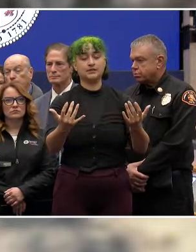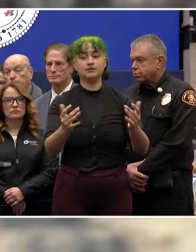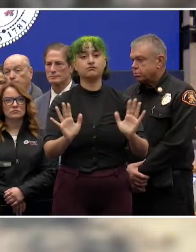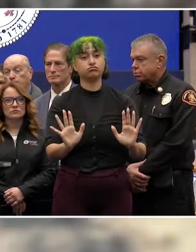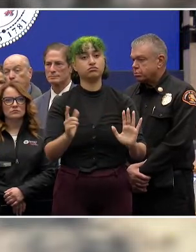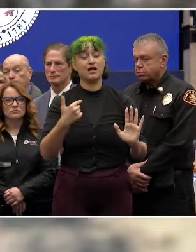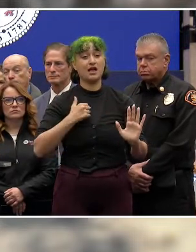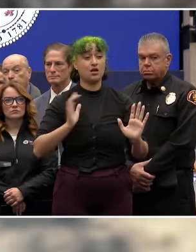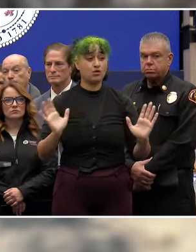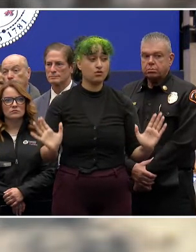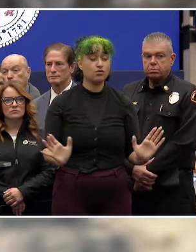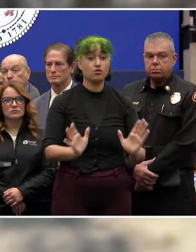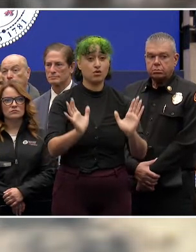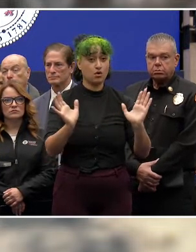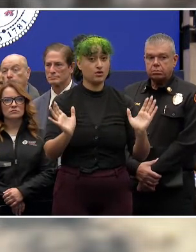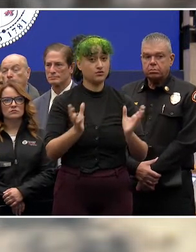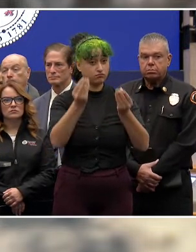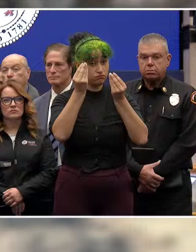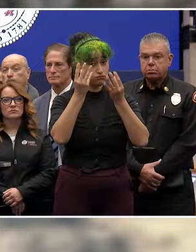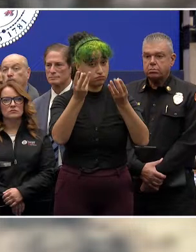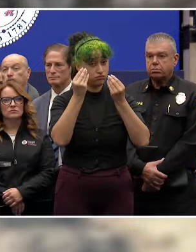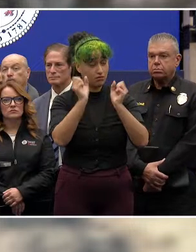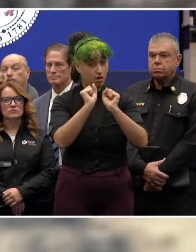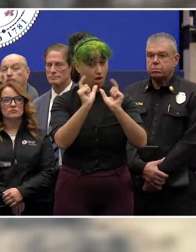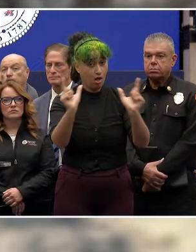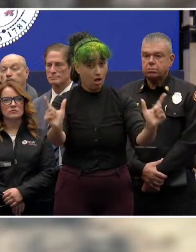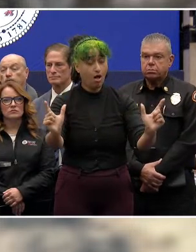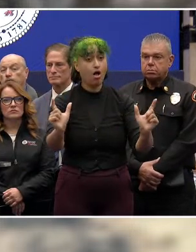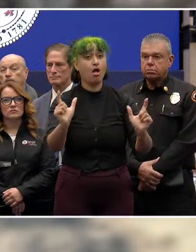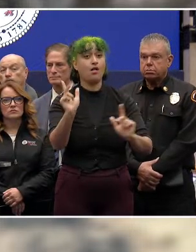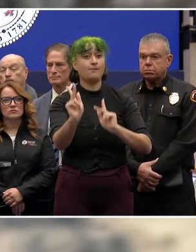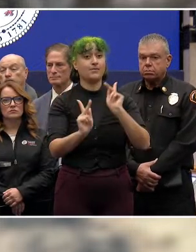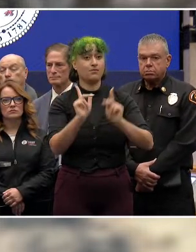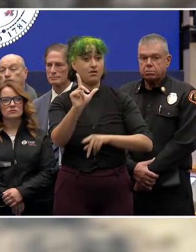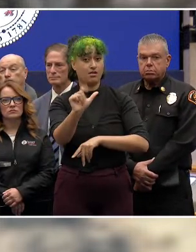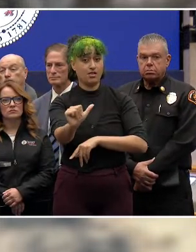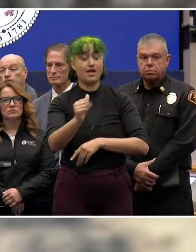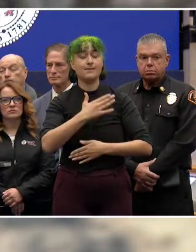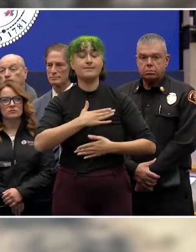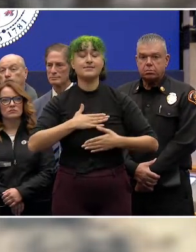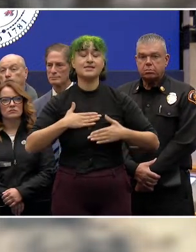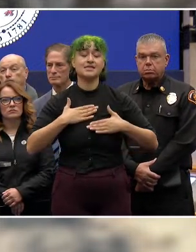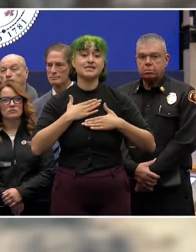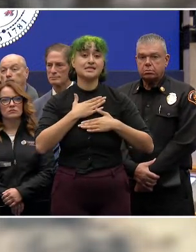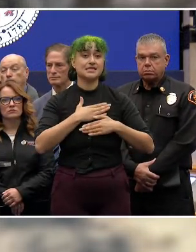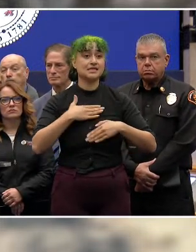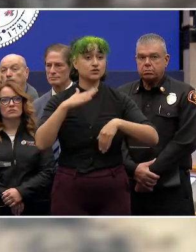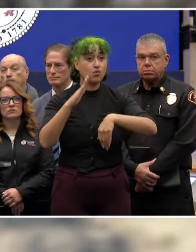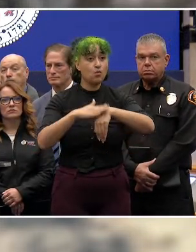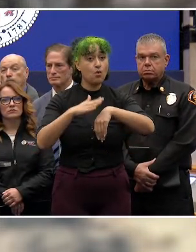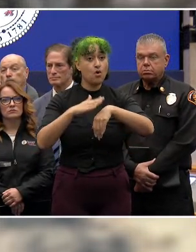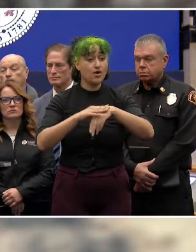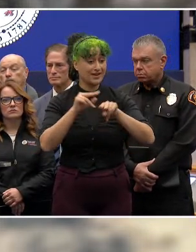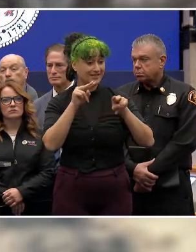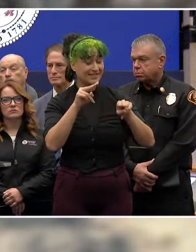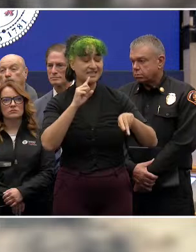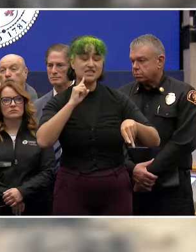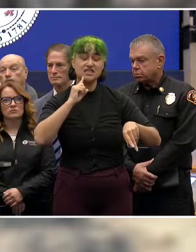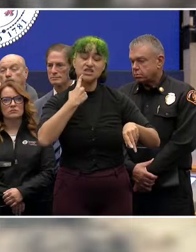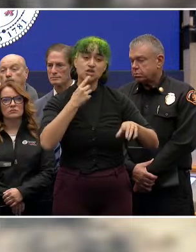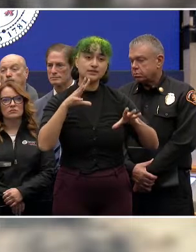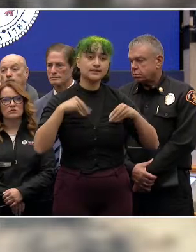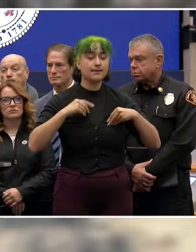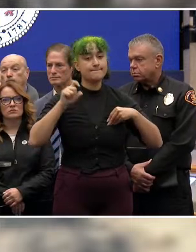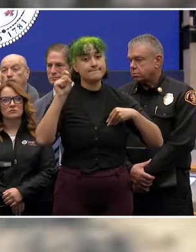just encourage and implore upon all Angelenos, please take the warning seriously